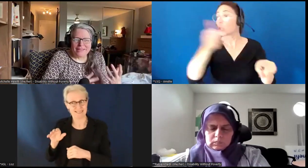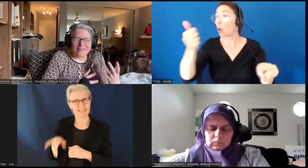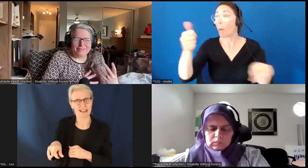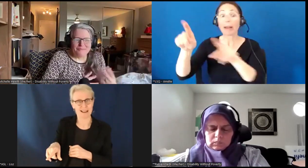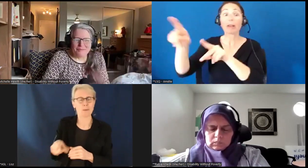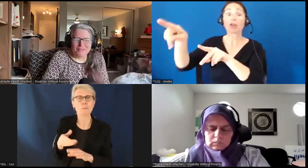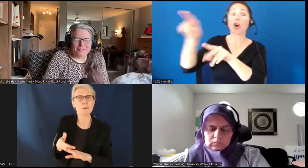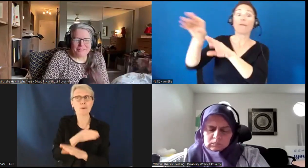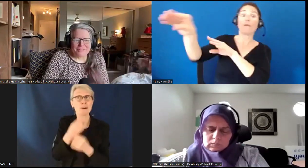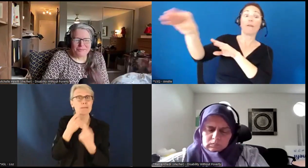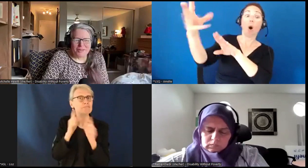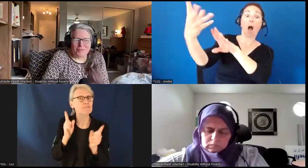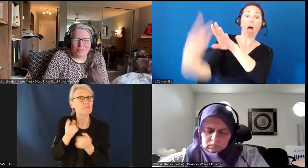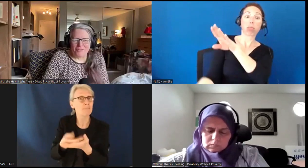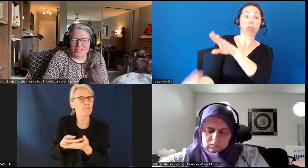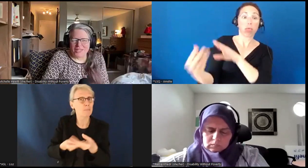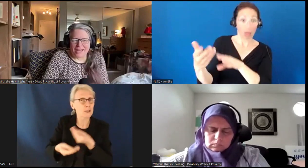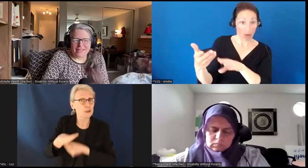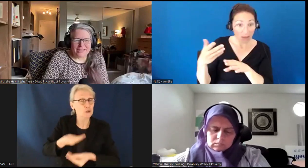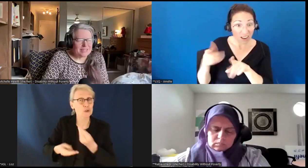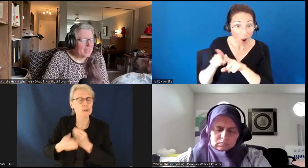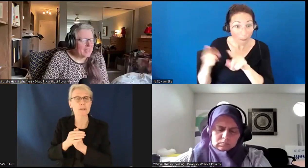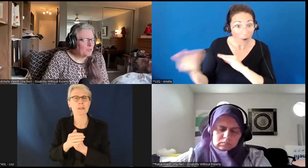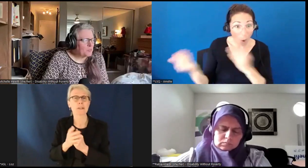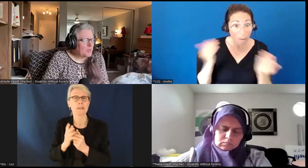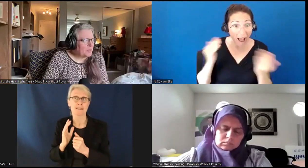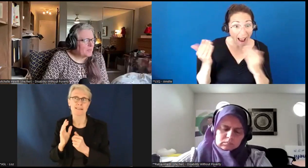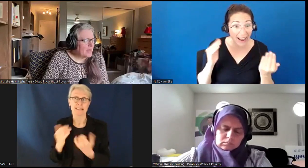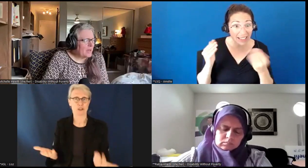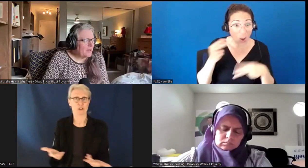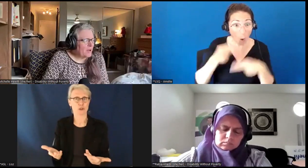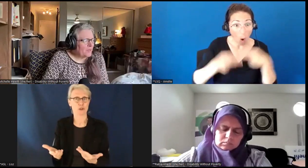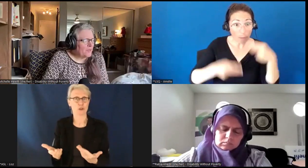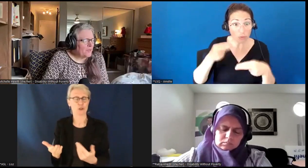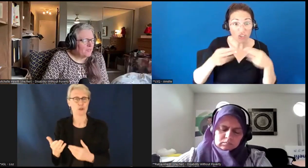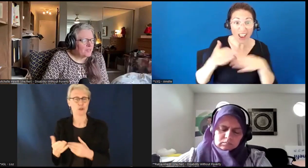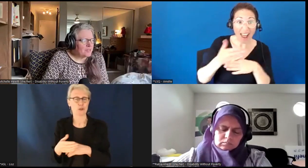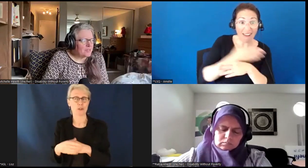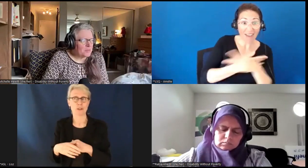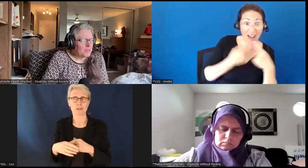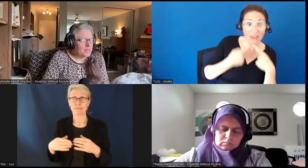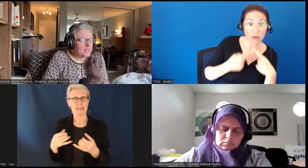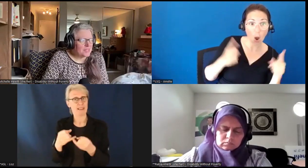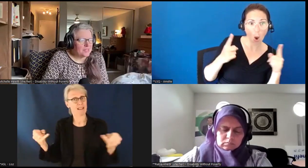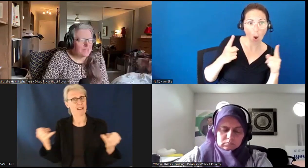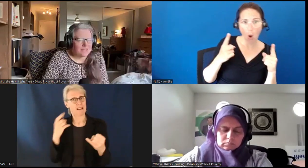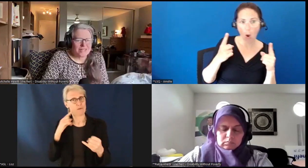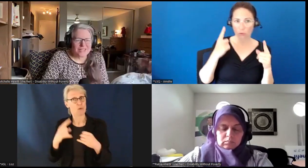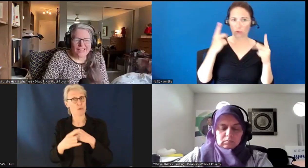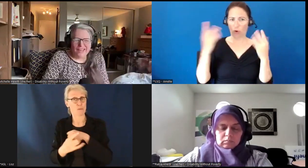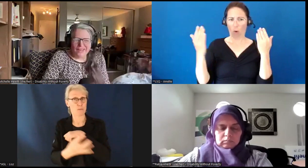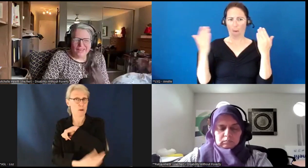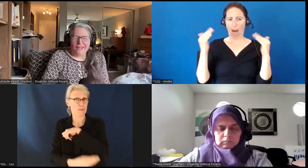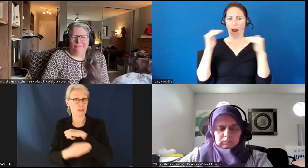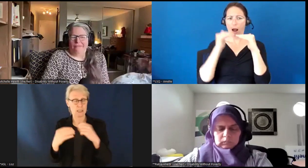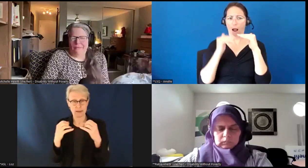say that when we look at where the poverty line is and how much people get on the various disability